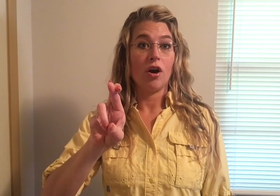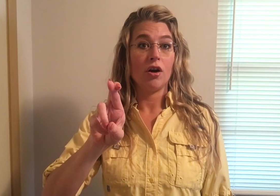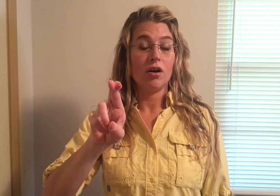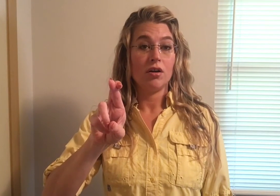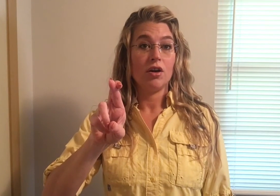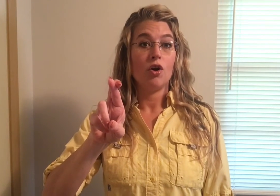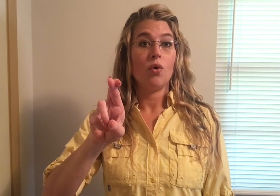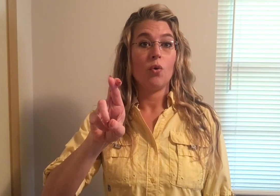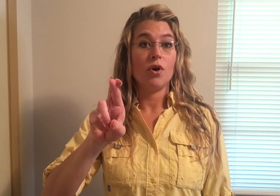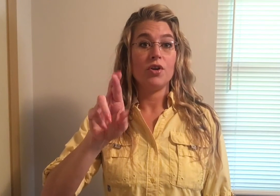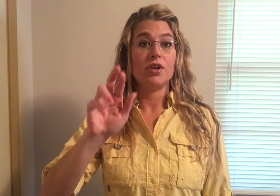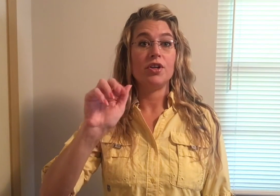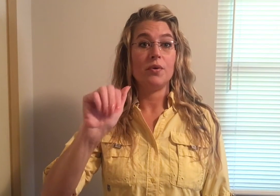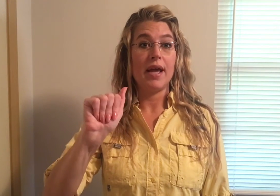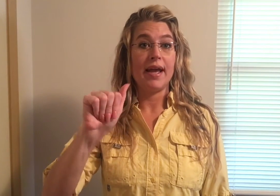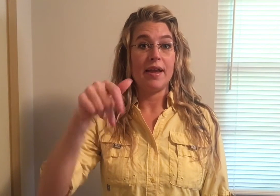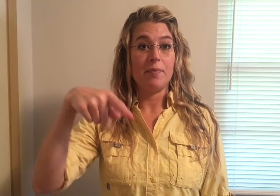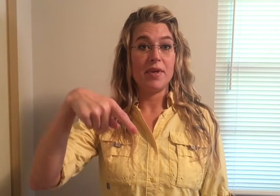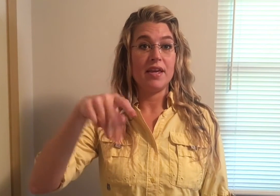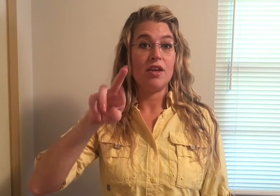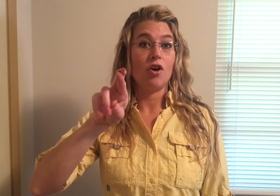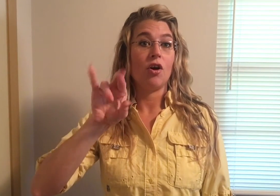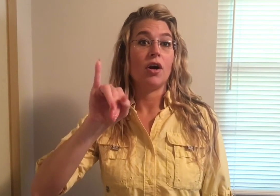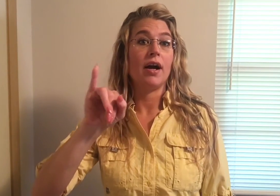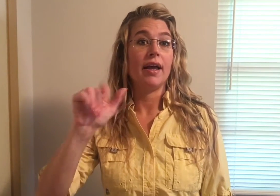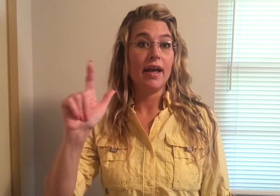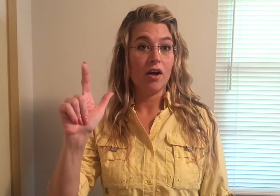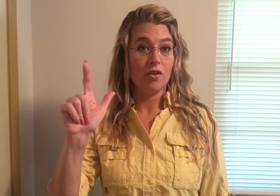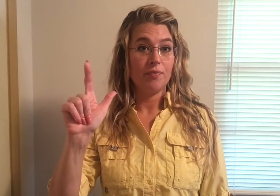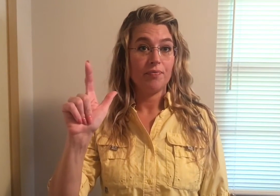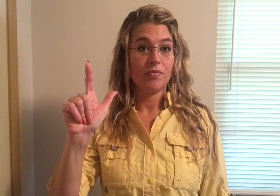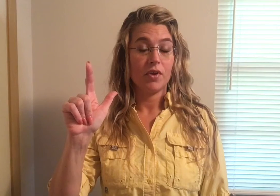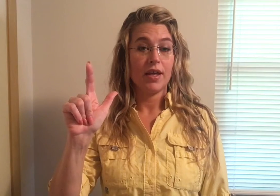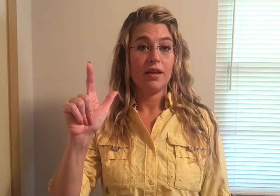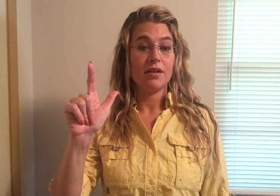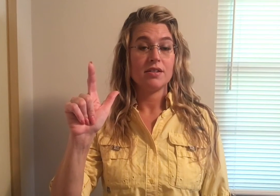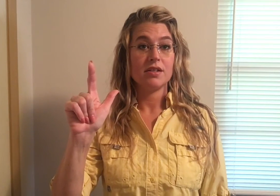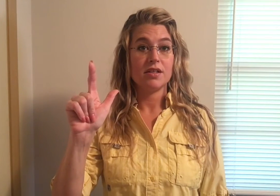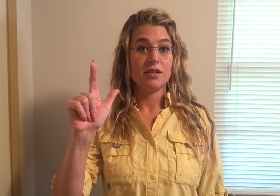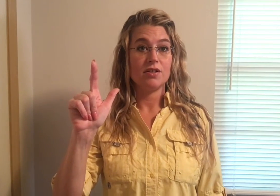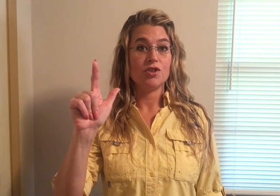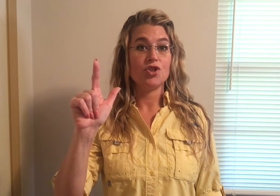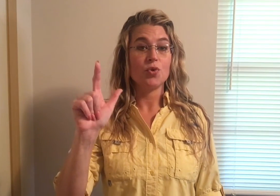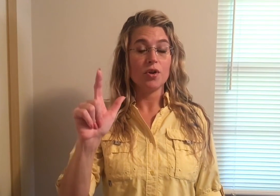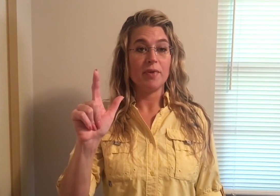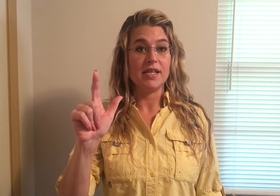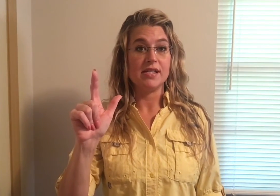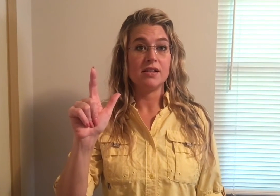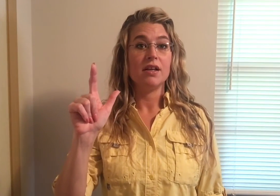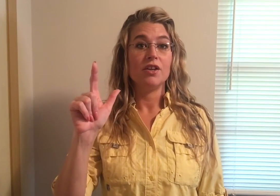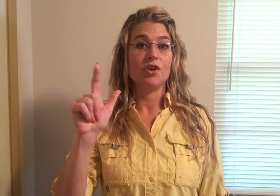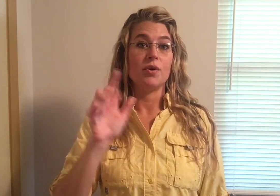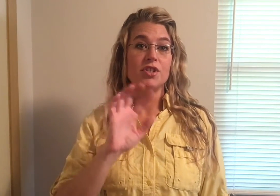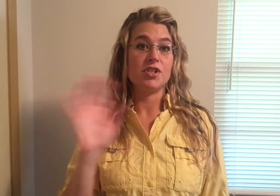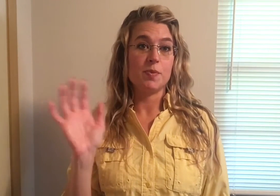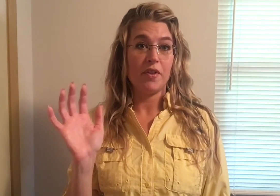A-P-R, or you can do A-P-R-I-L. Okay, shorter months, you're going to just spell them